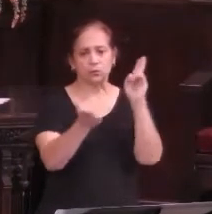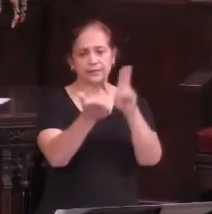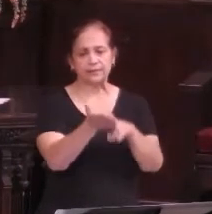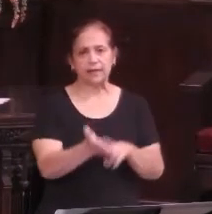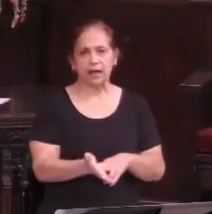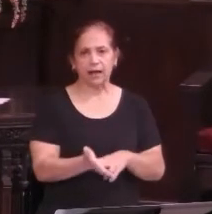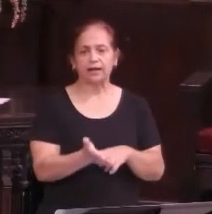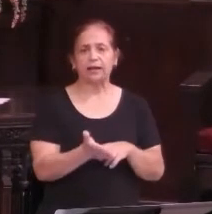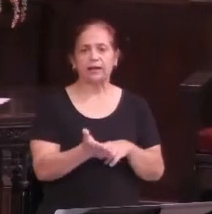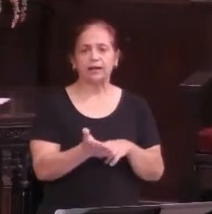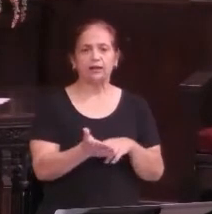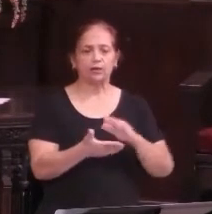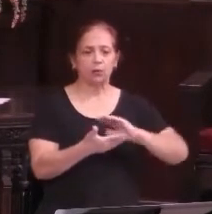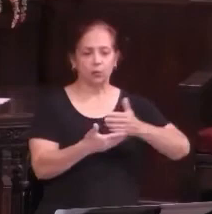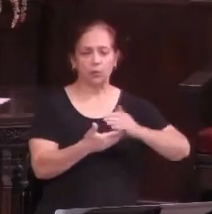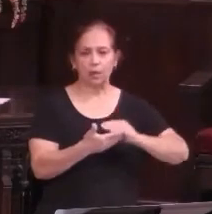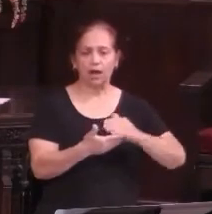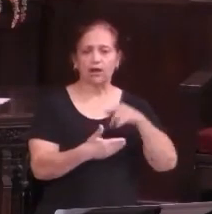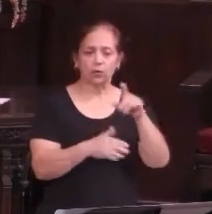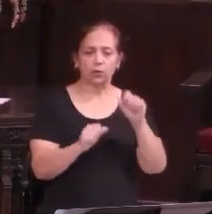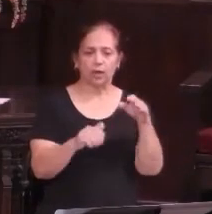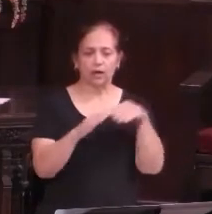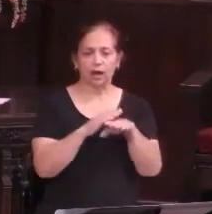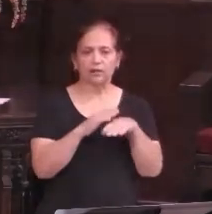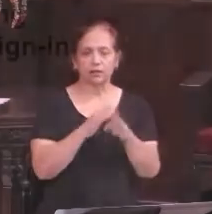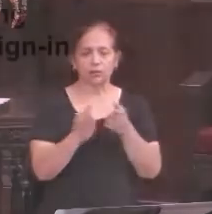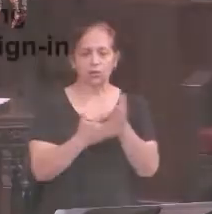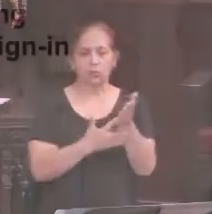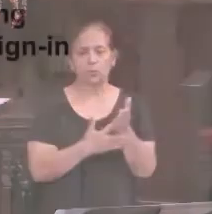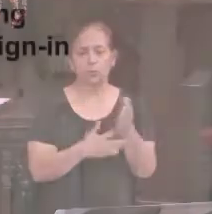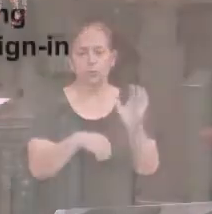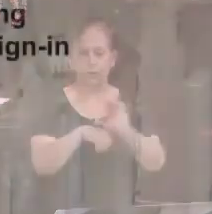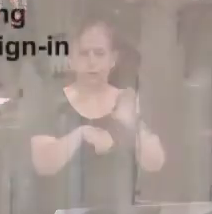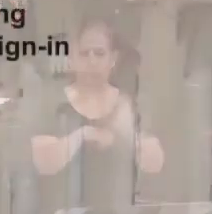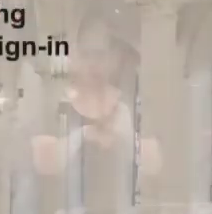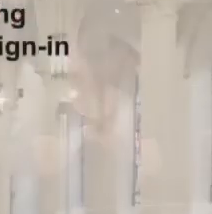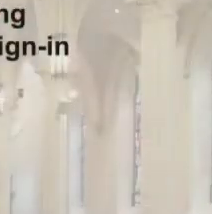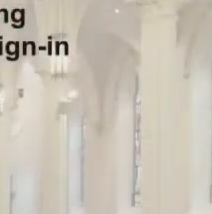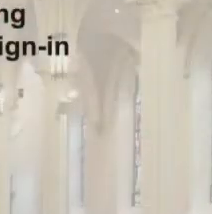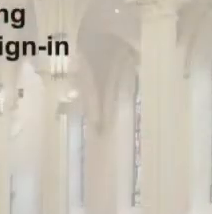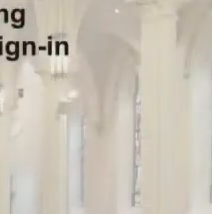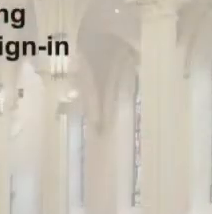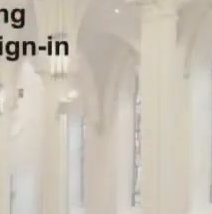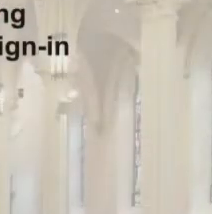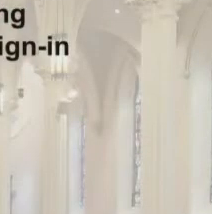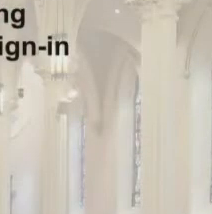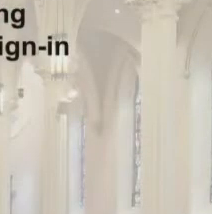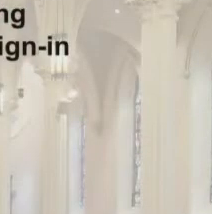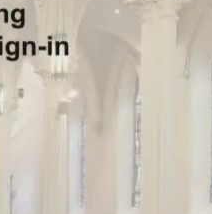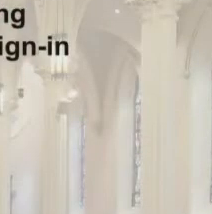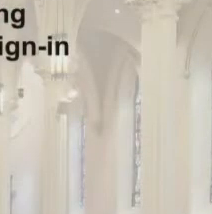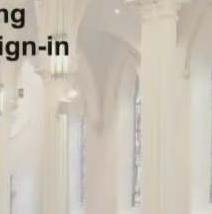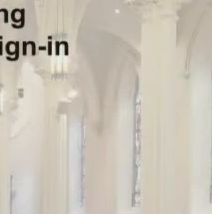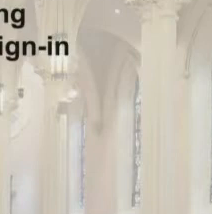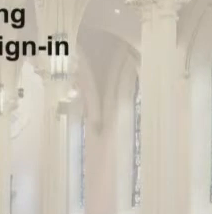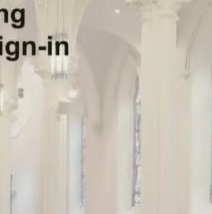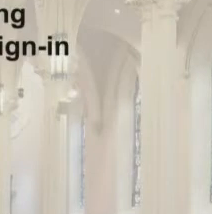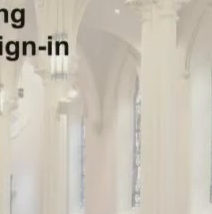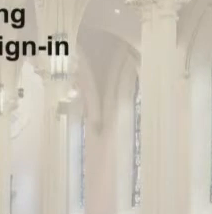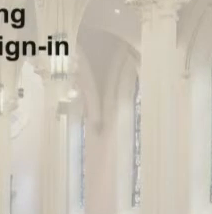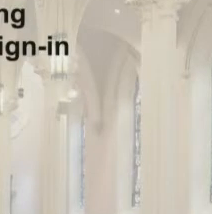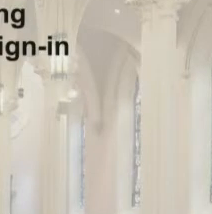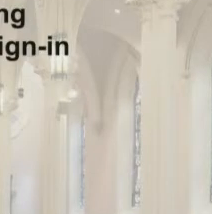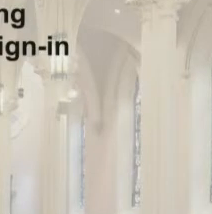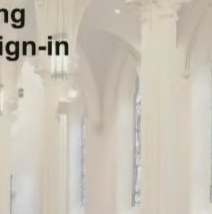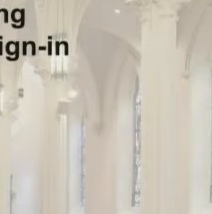sign the virtual pew pad, which you can access through our church's website. And while you're on